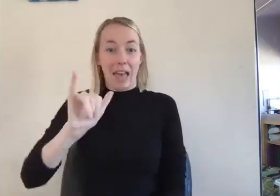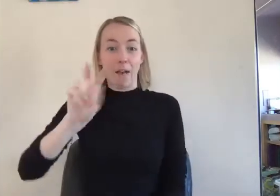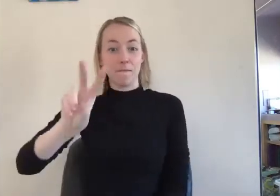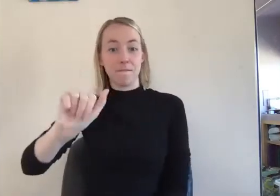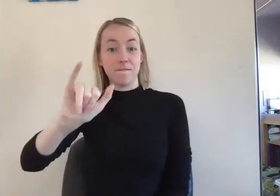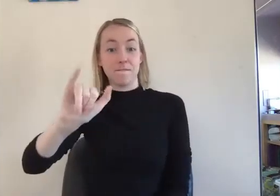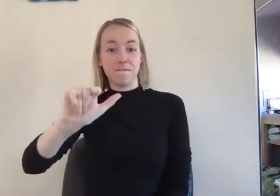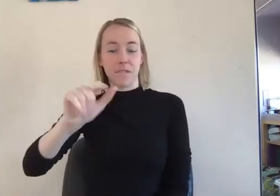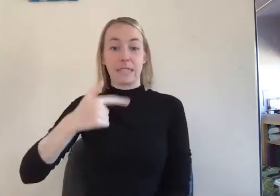me.